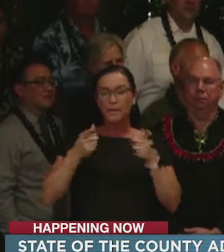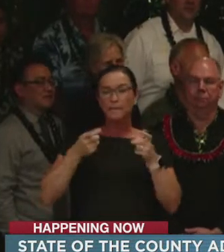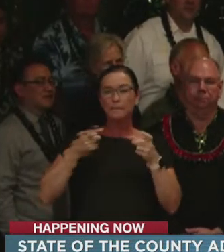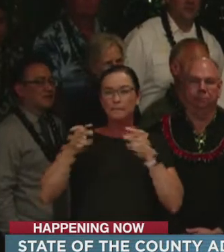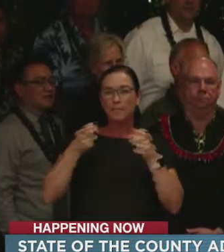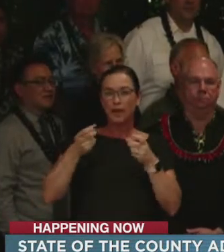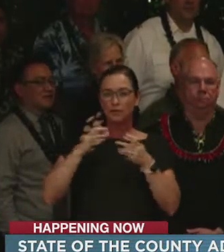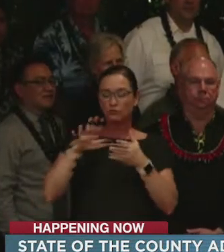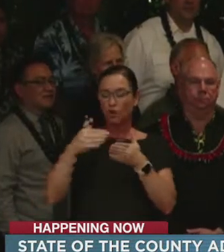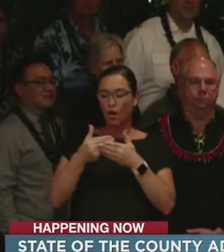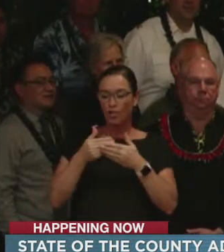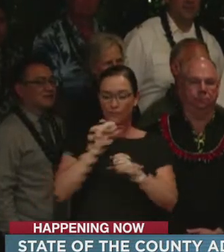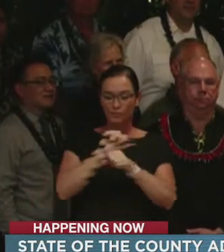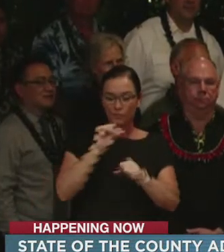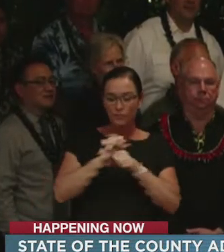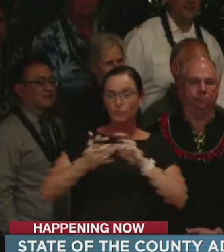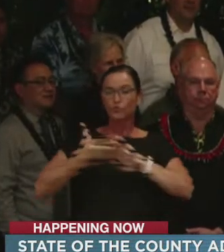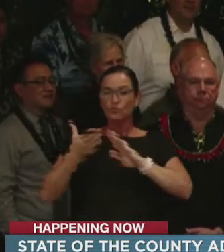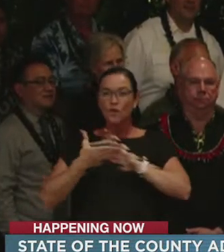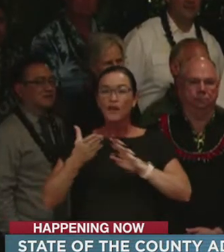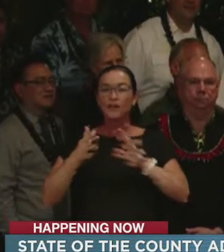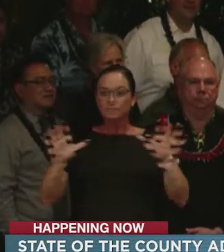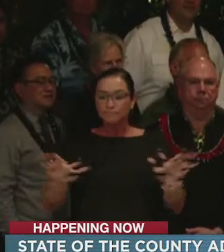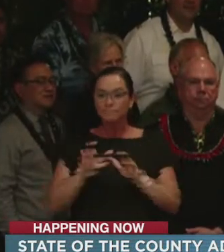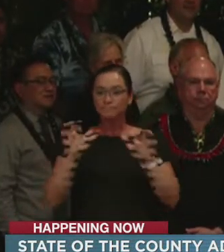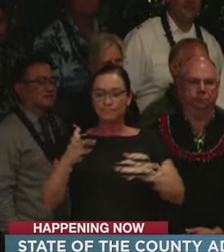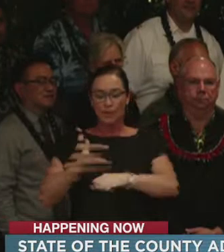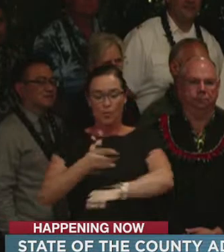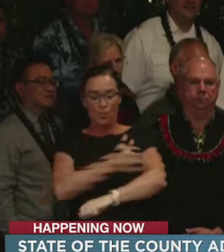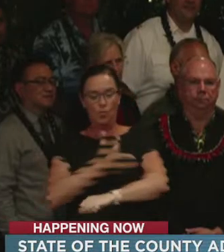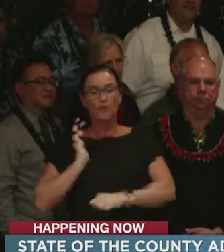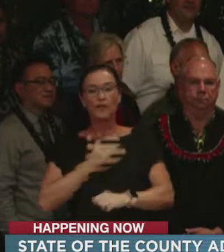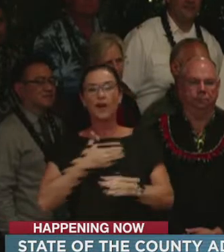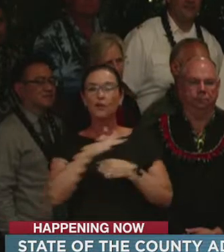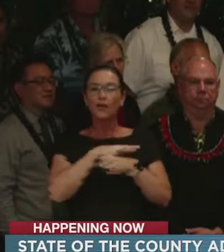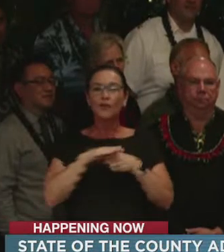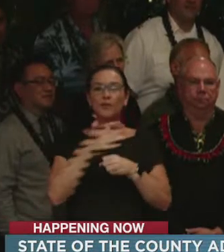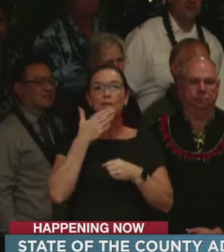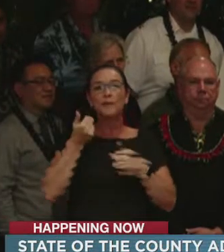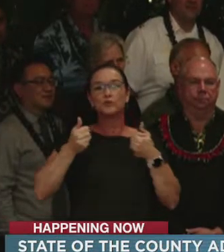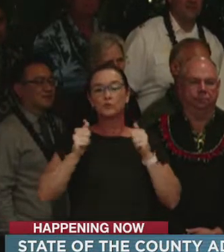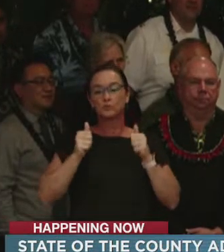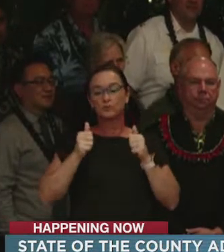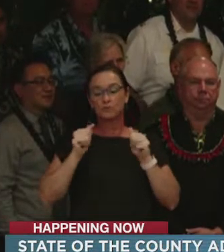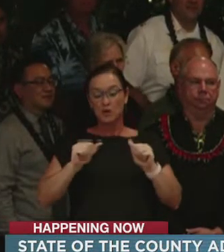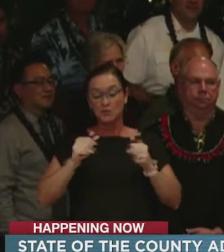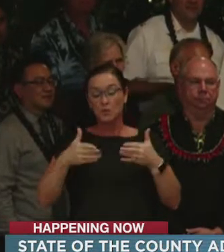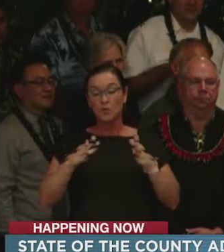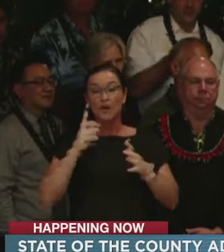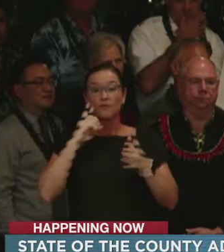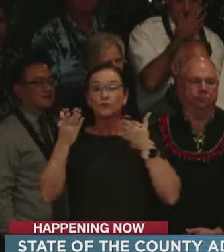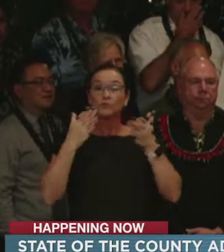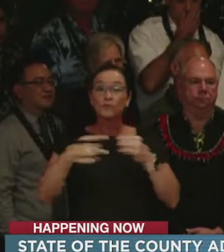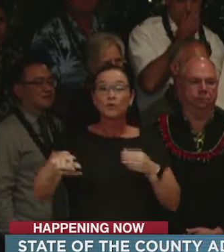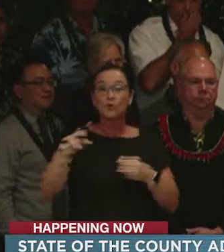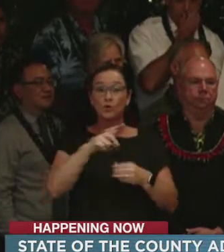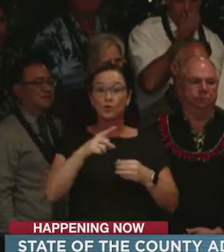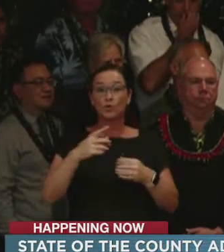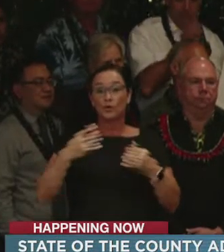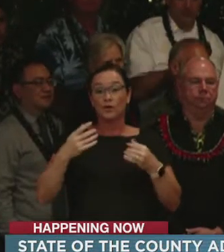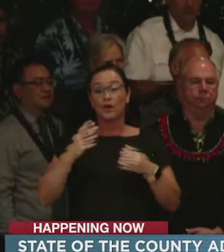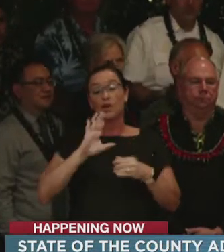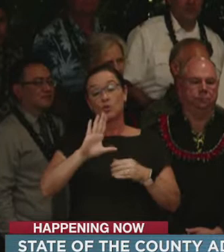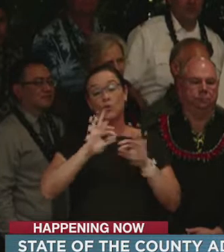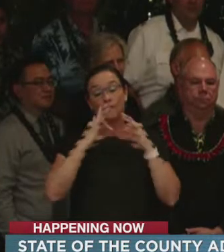running, operating, and ultimately improving our county to best serve you, your families, yesterday, today, and